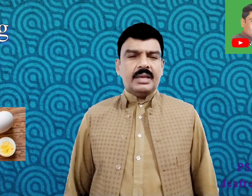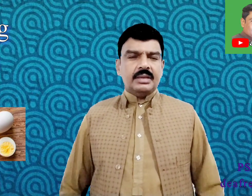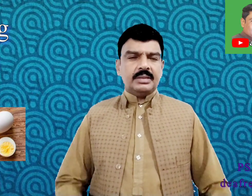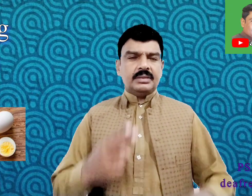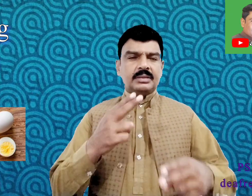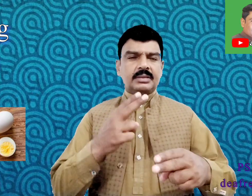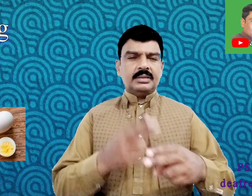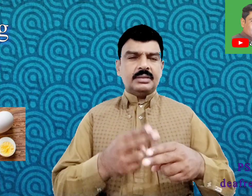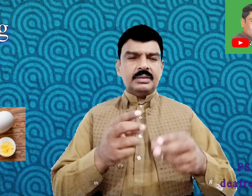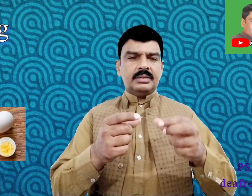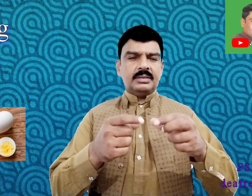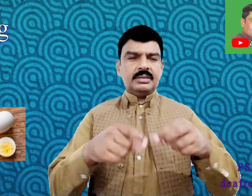egg,